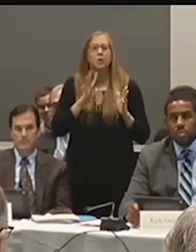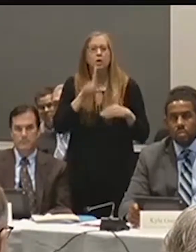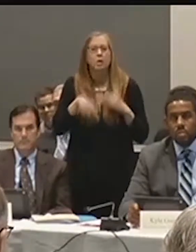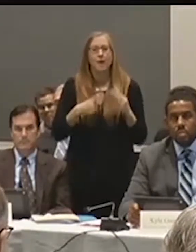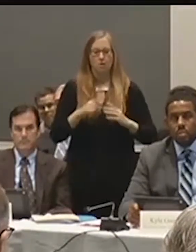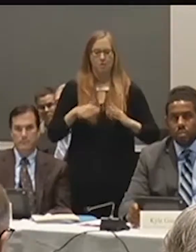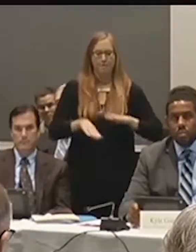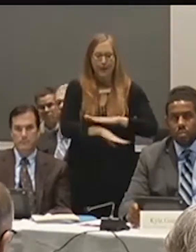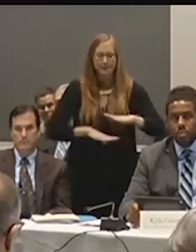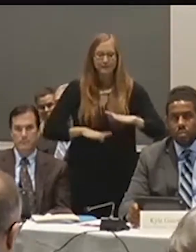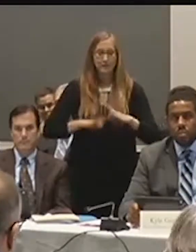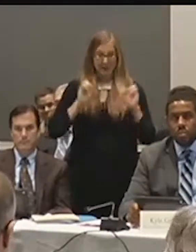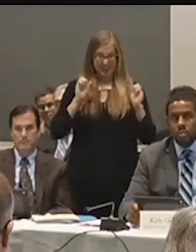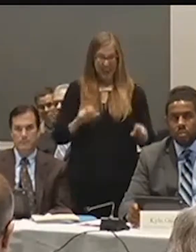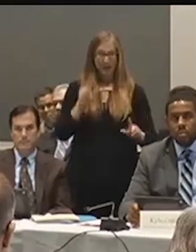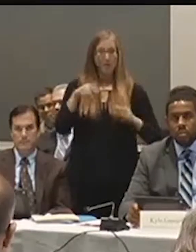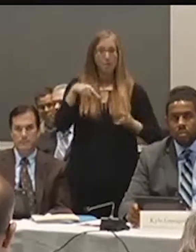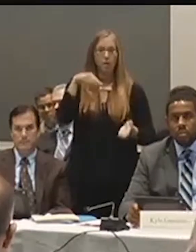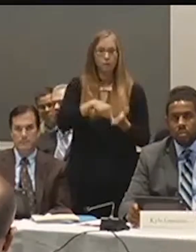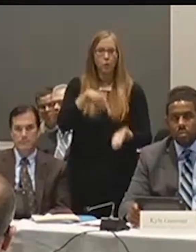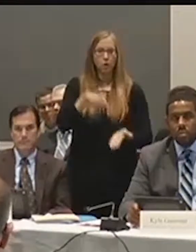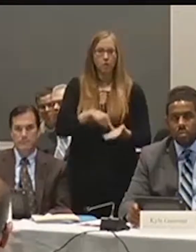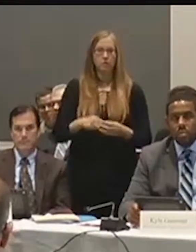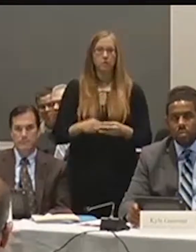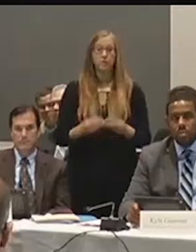have plenty of